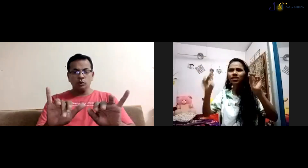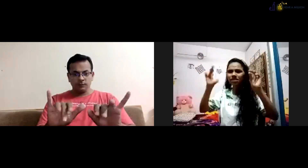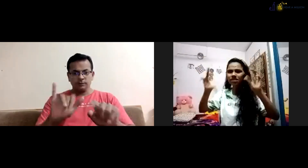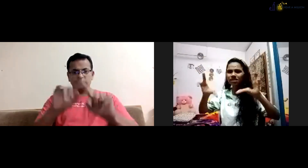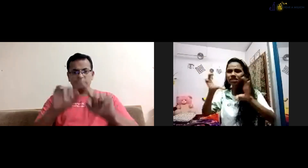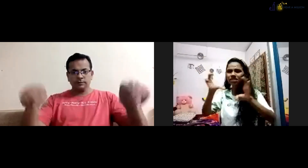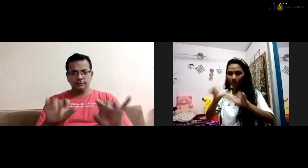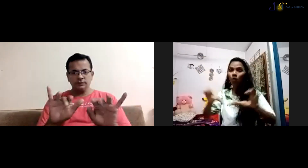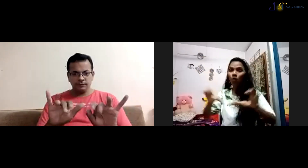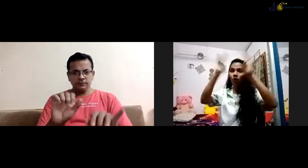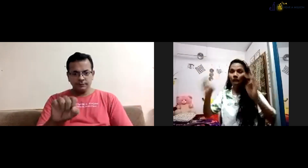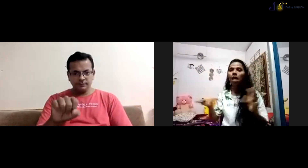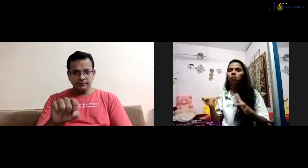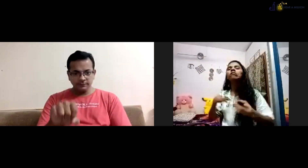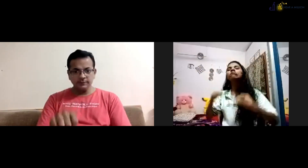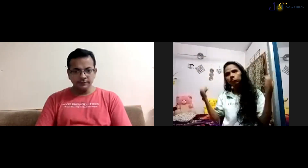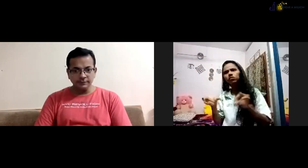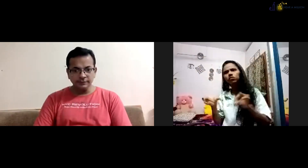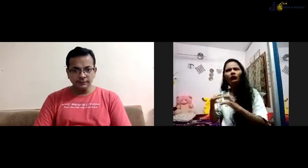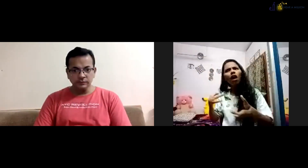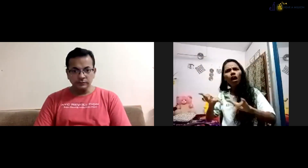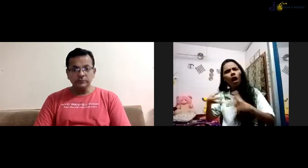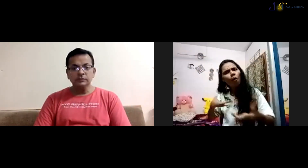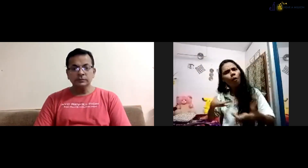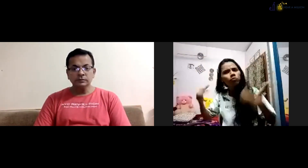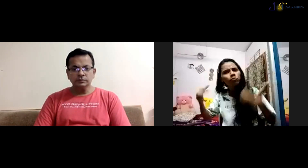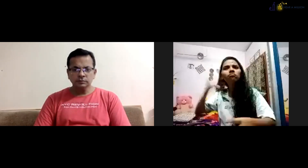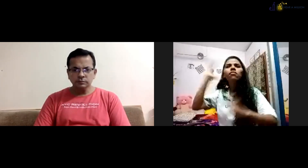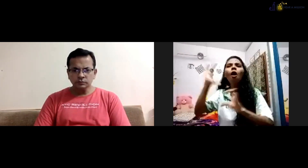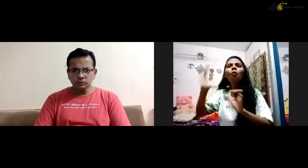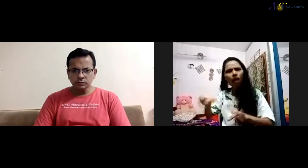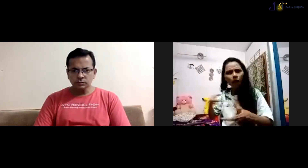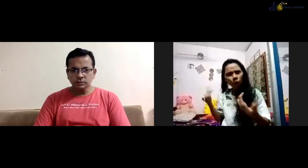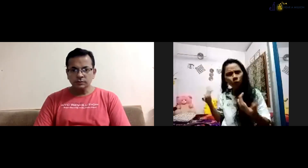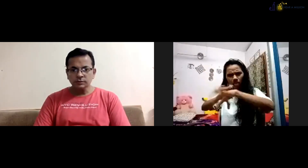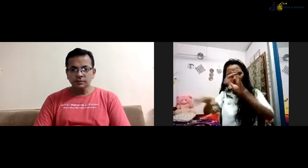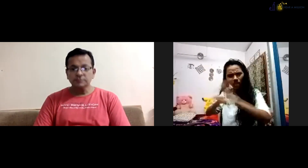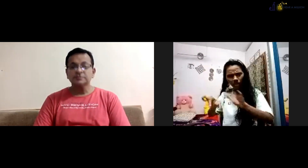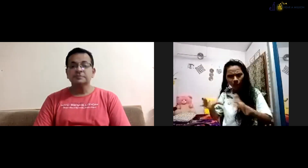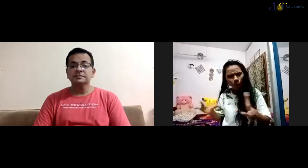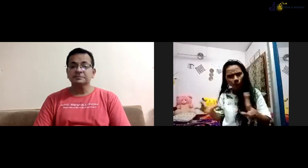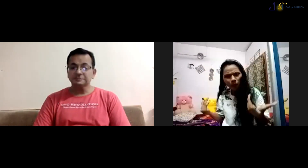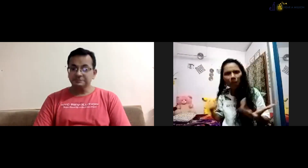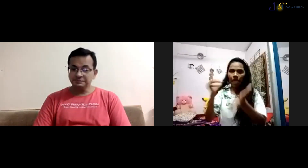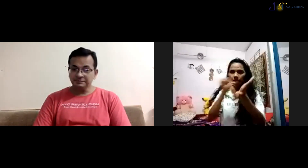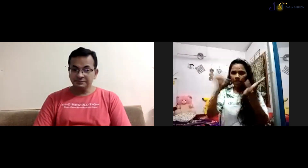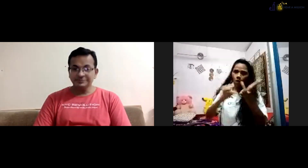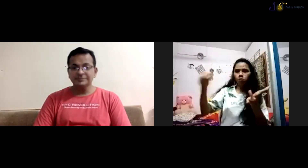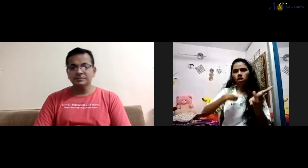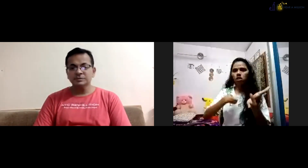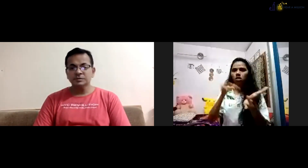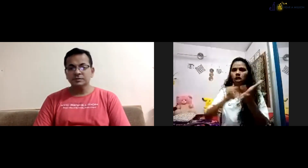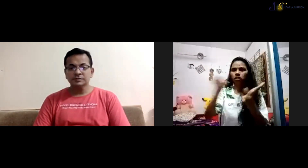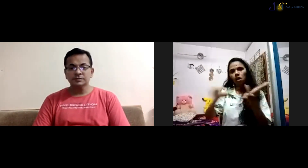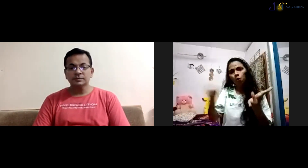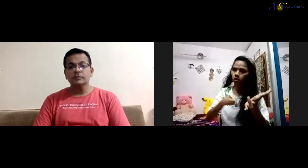About the BCA course. So I thought that, okay, I will do BCA course and I will learn about the